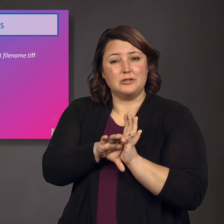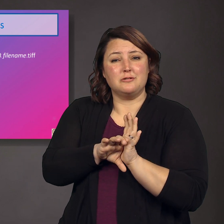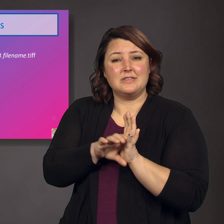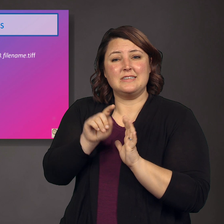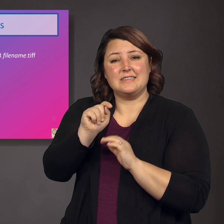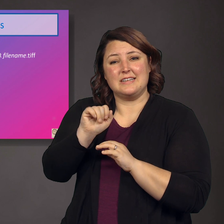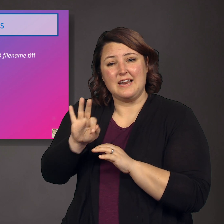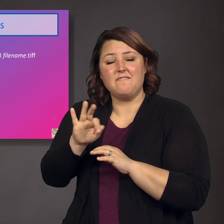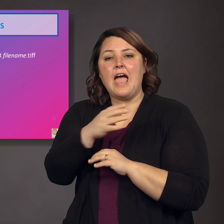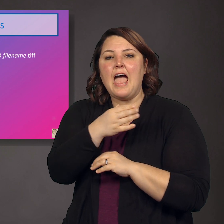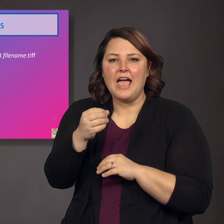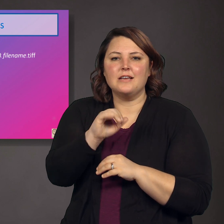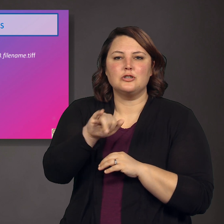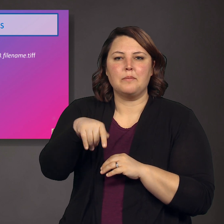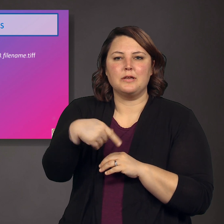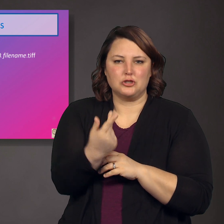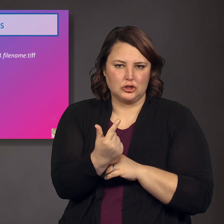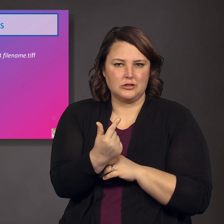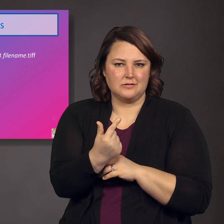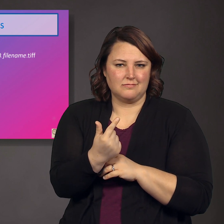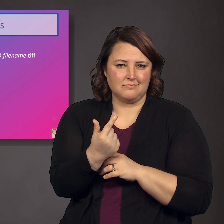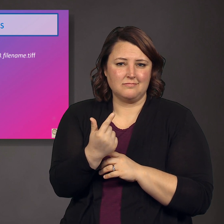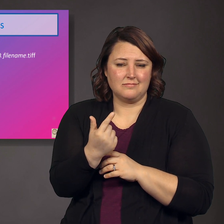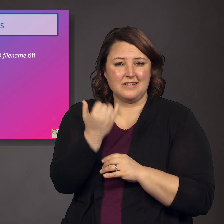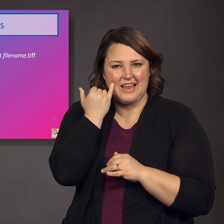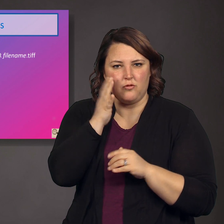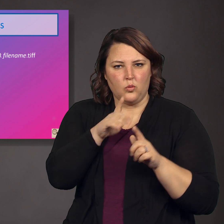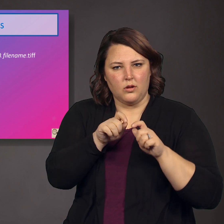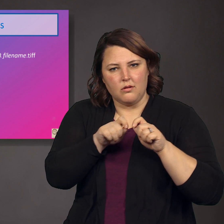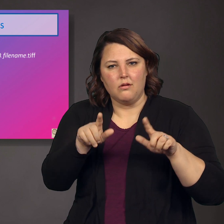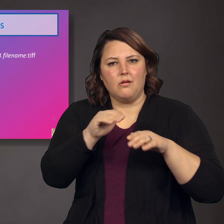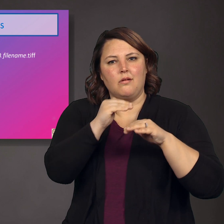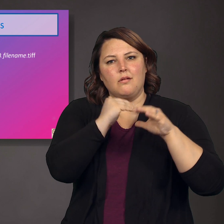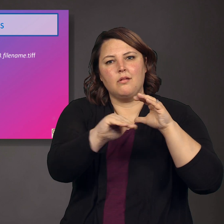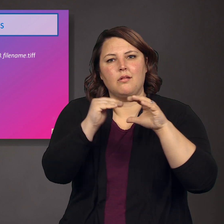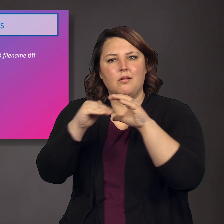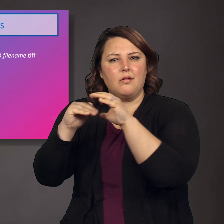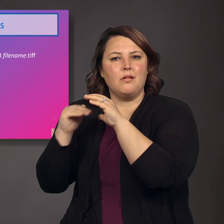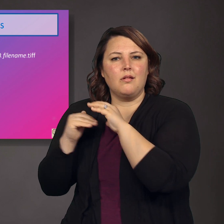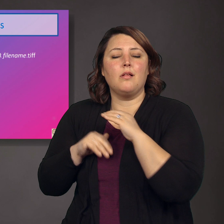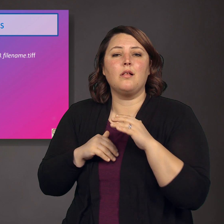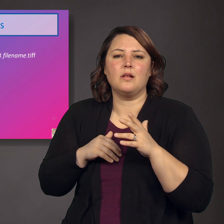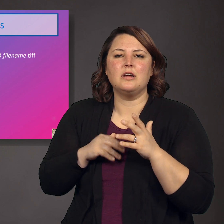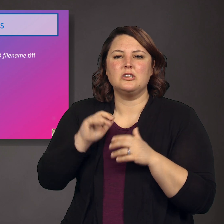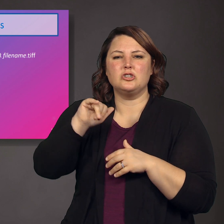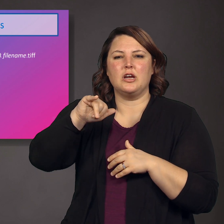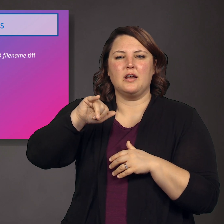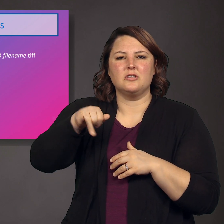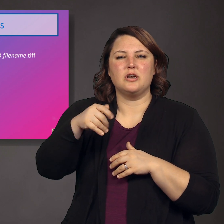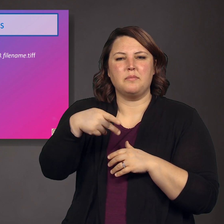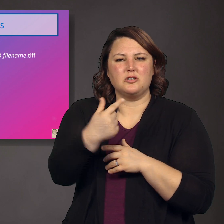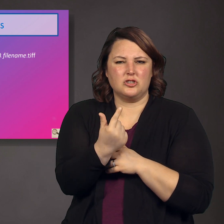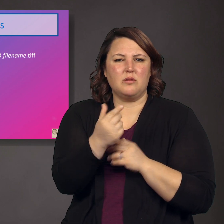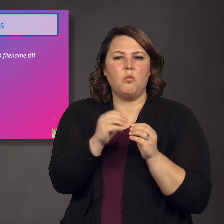in JPEG. If you're going to send them around to people, the JPEG being smaller is good, but your TIFF will be your